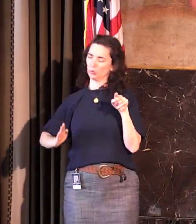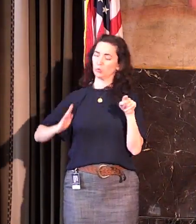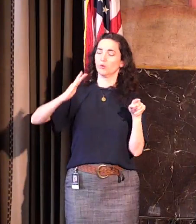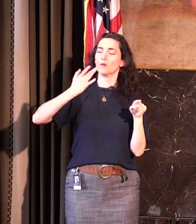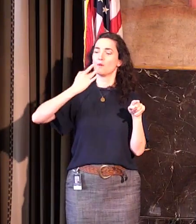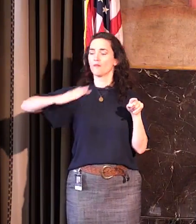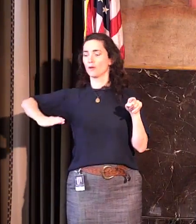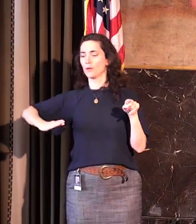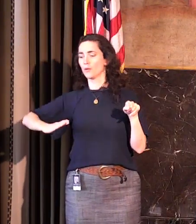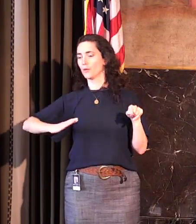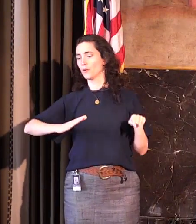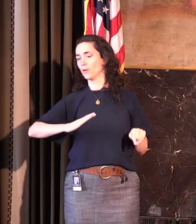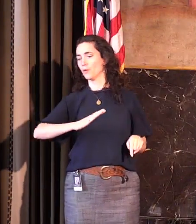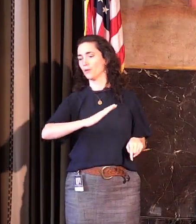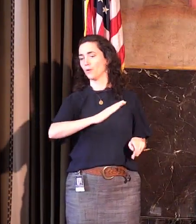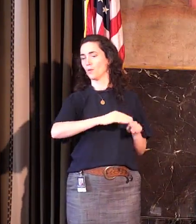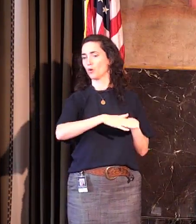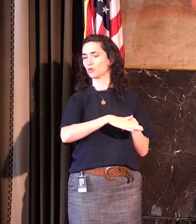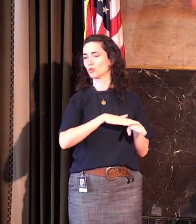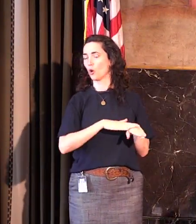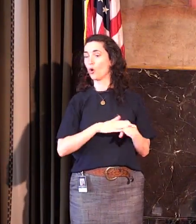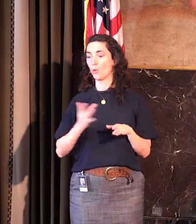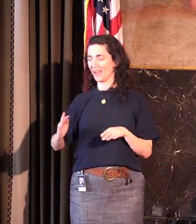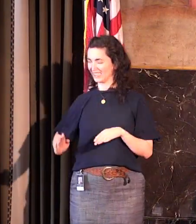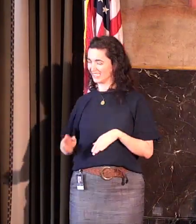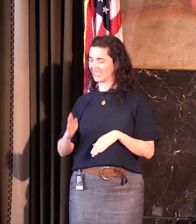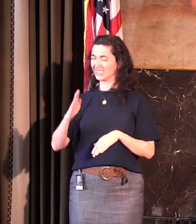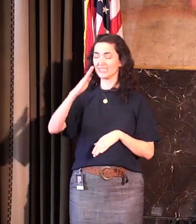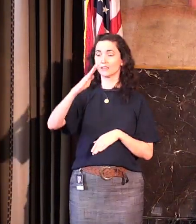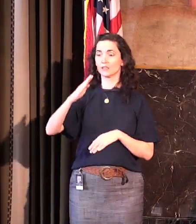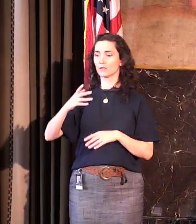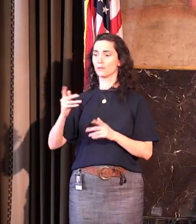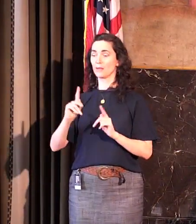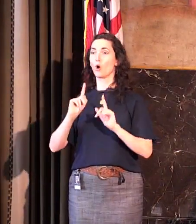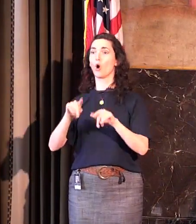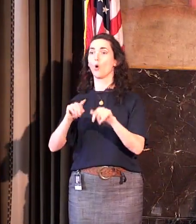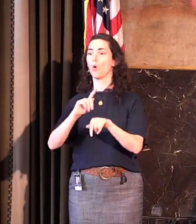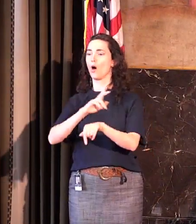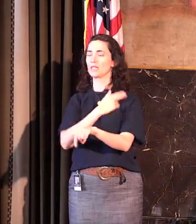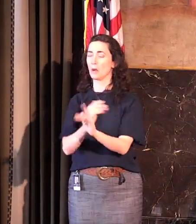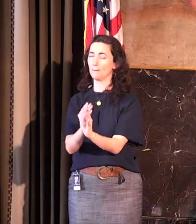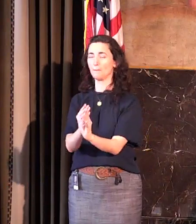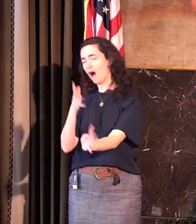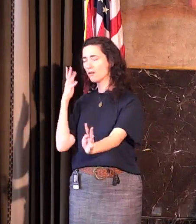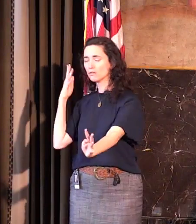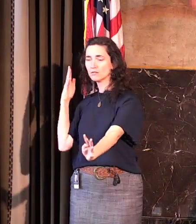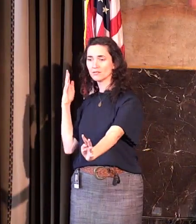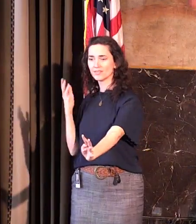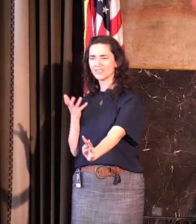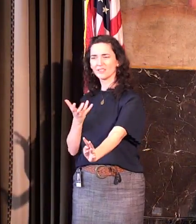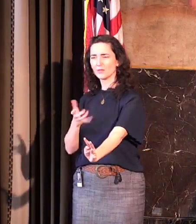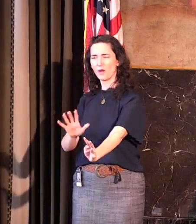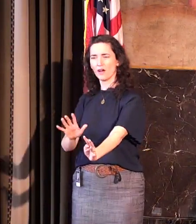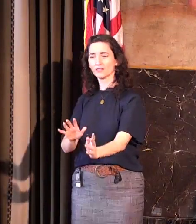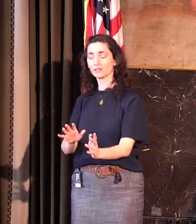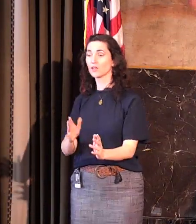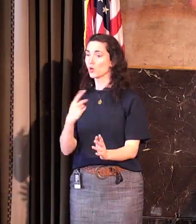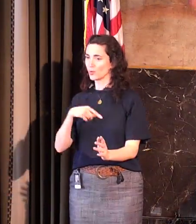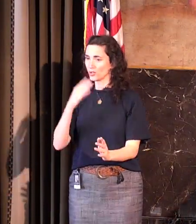at the hospitals at the same time, because we know we can't cope with that, and that the